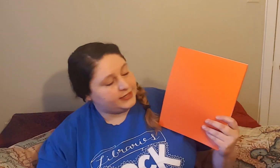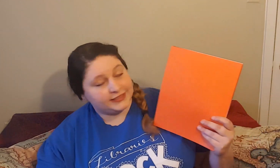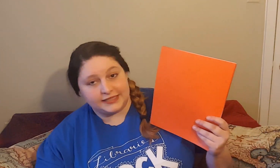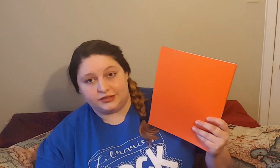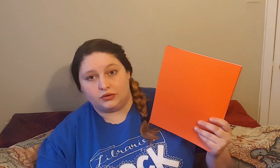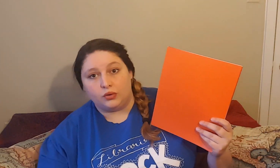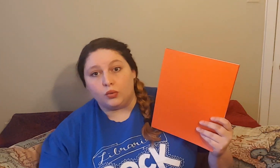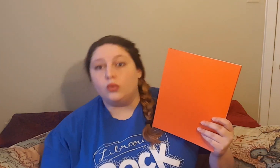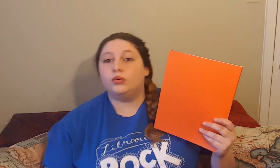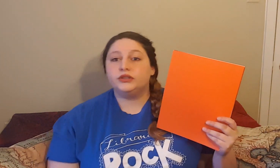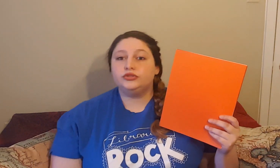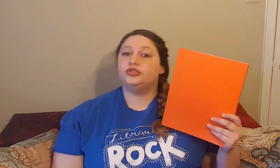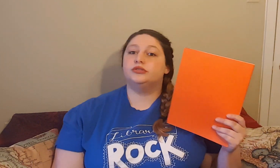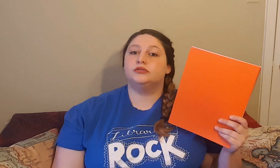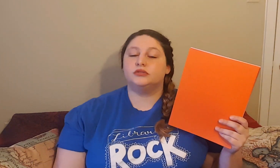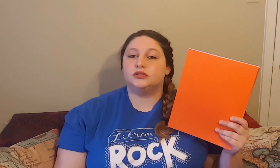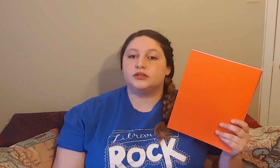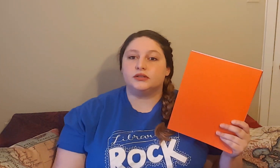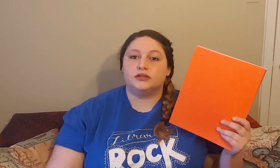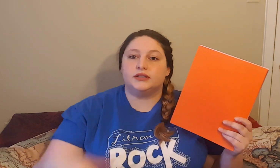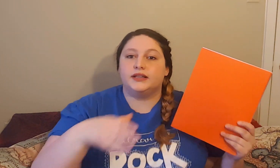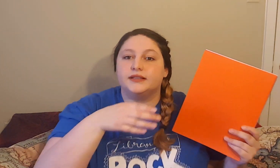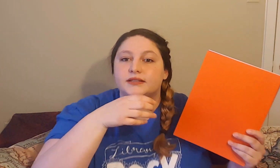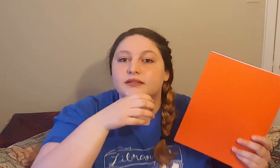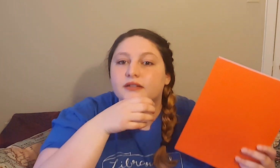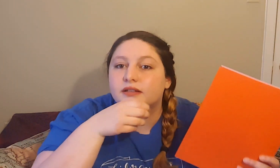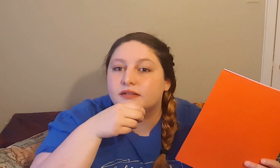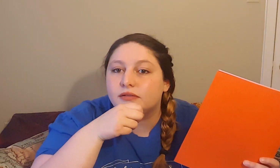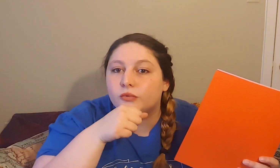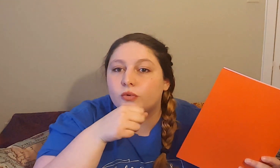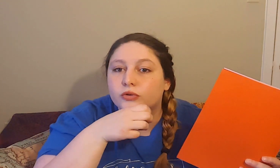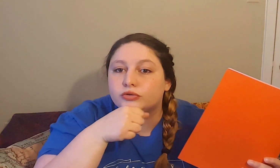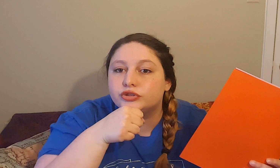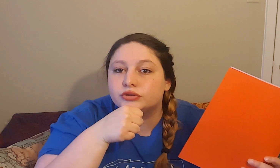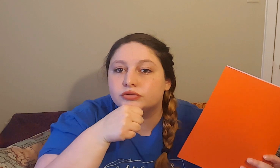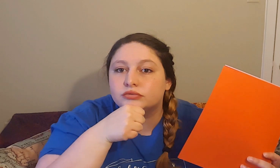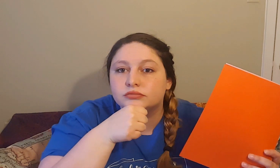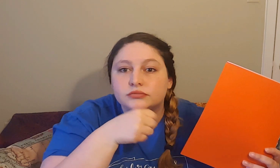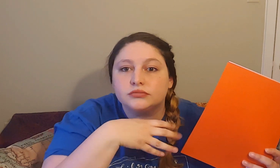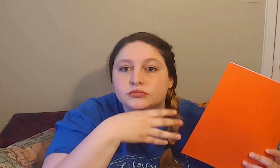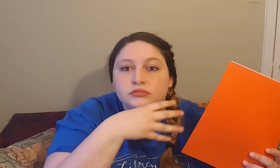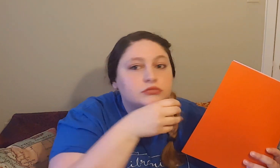Next is orange, and that's orange.